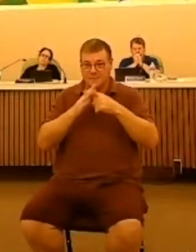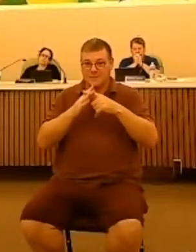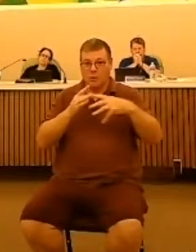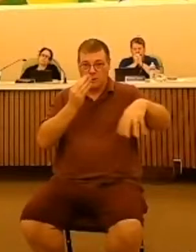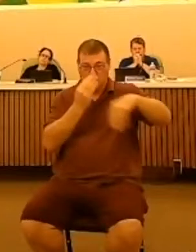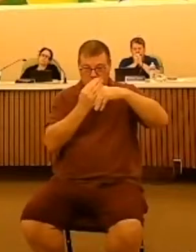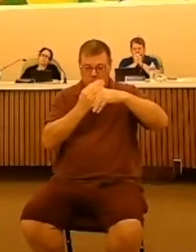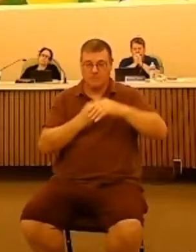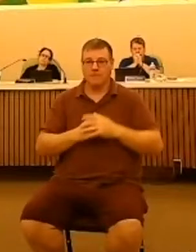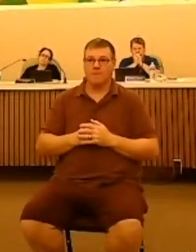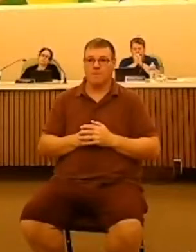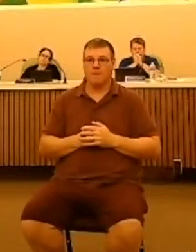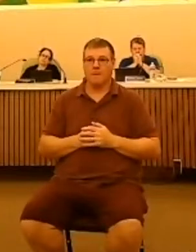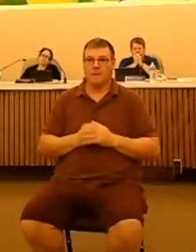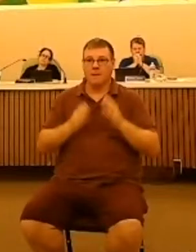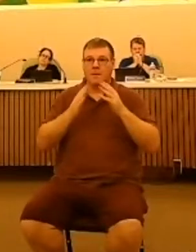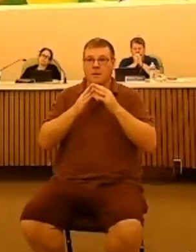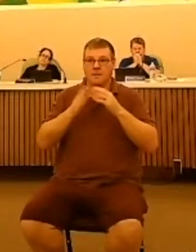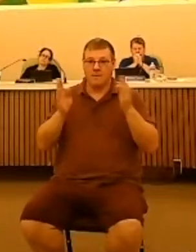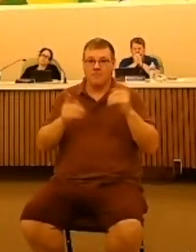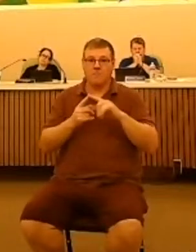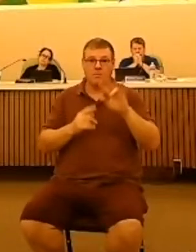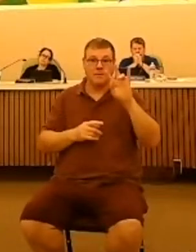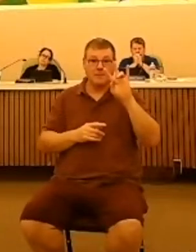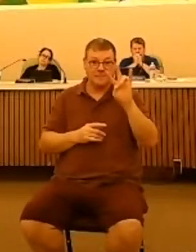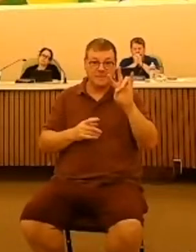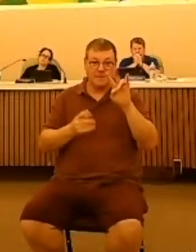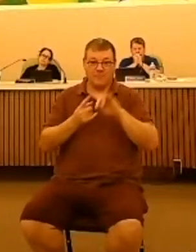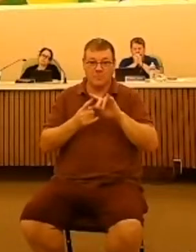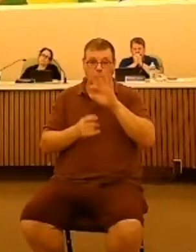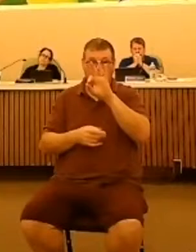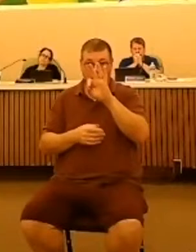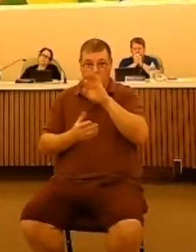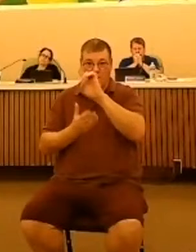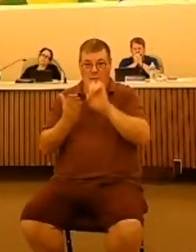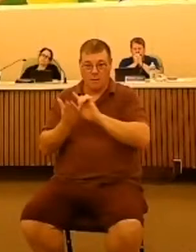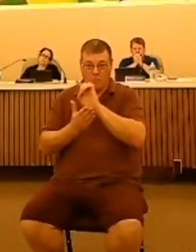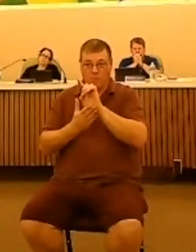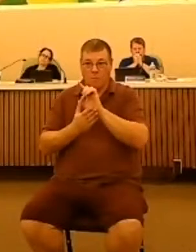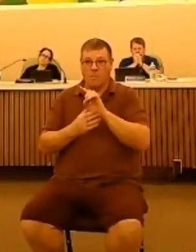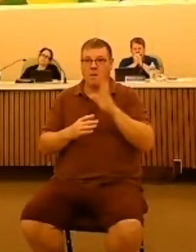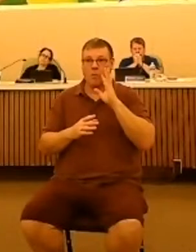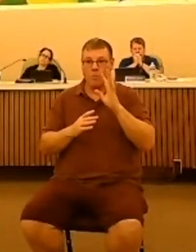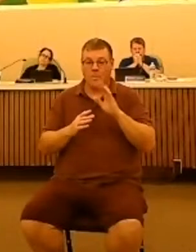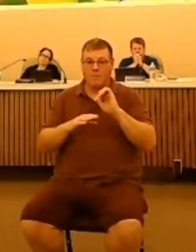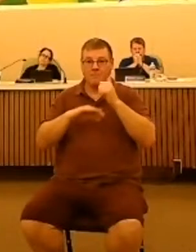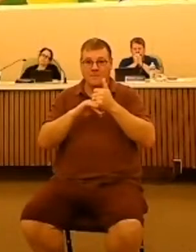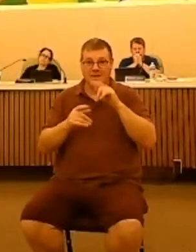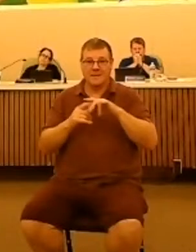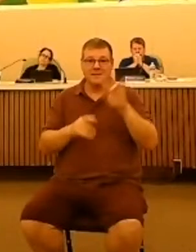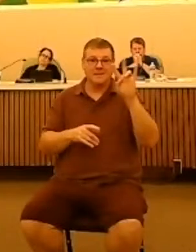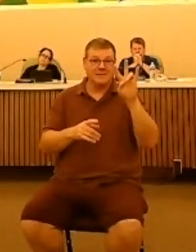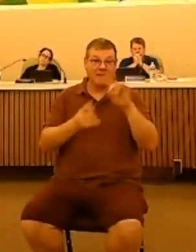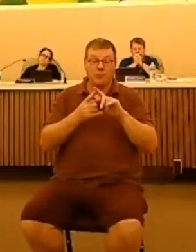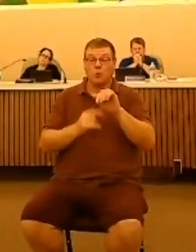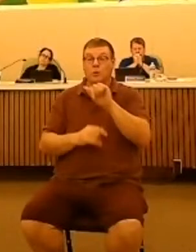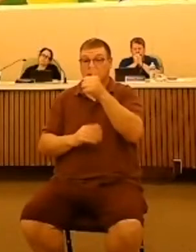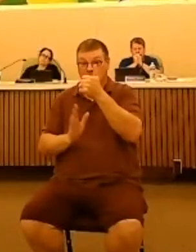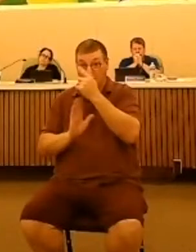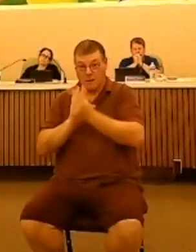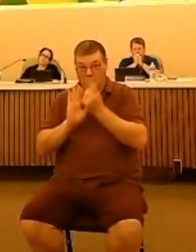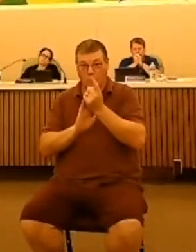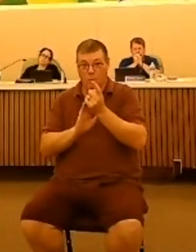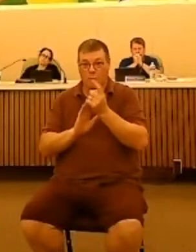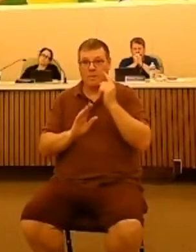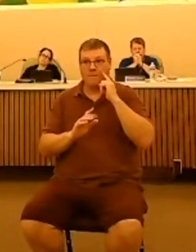They are from 7 to 9 hours, and it was extended to 7 to 10 to account for